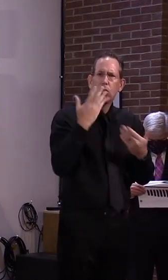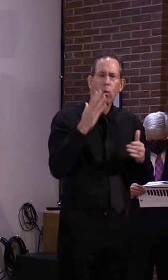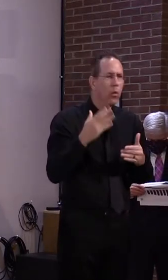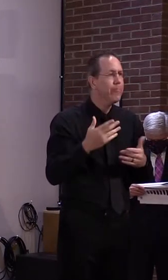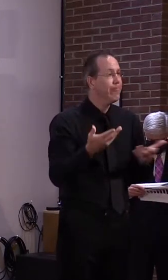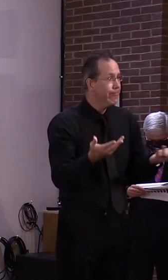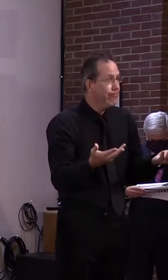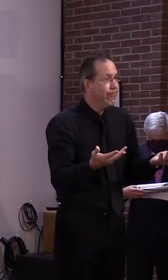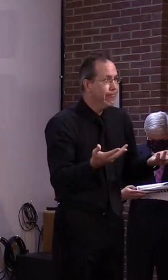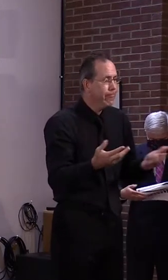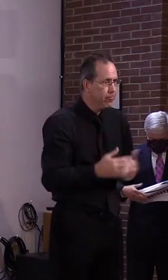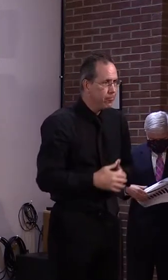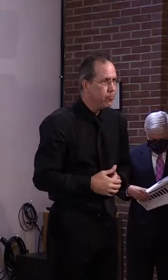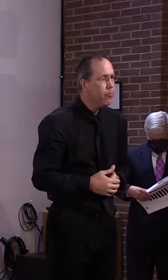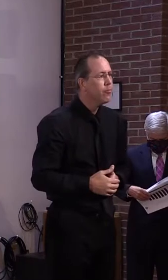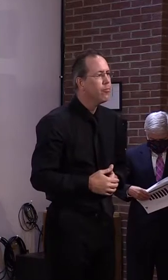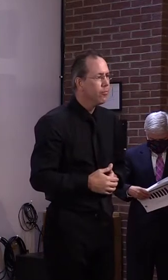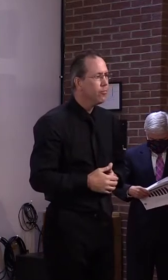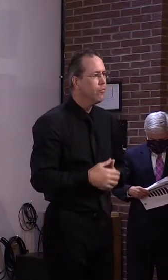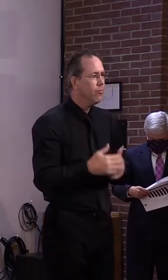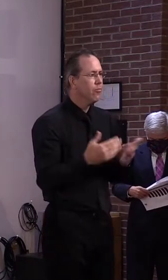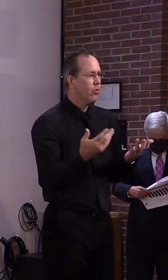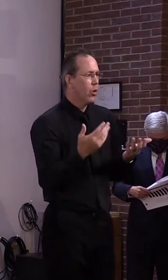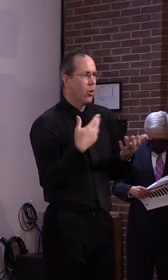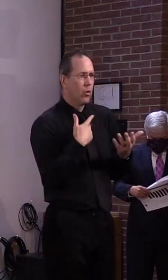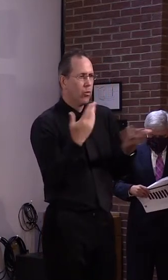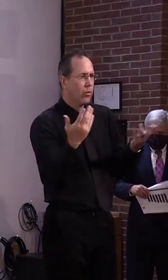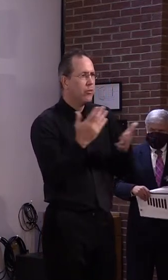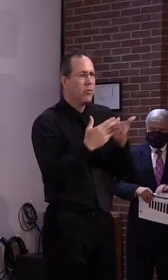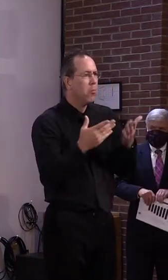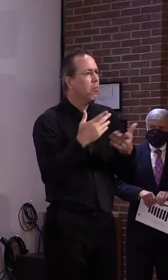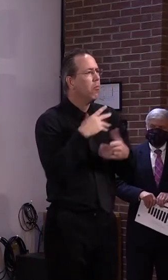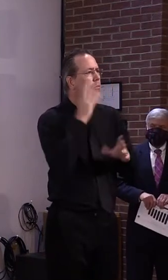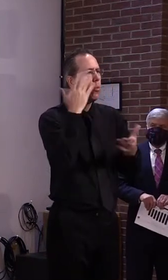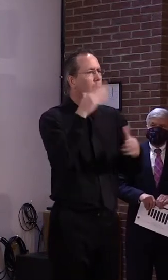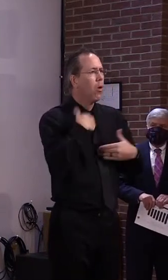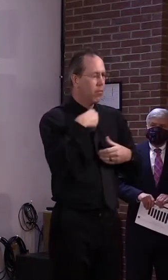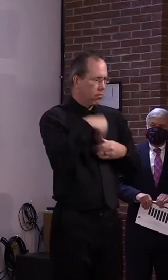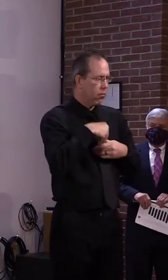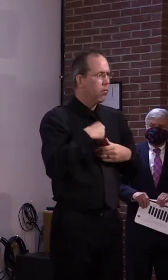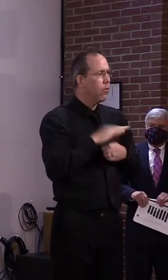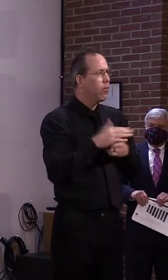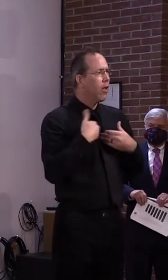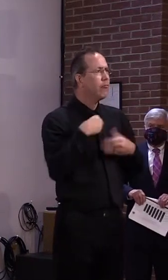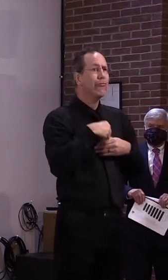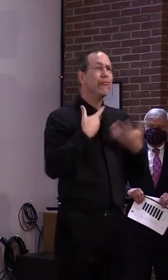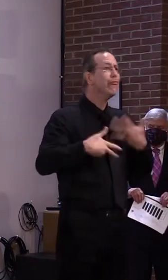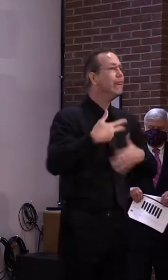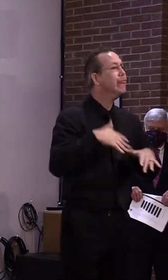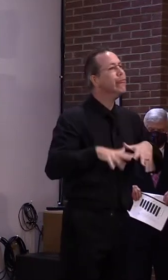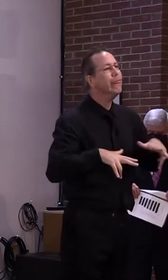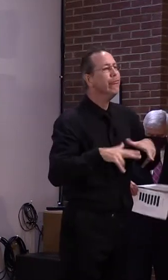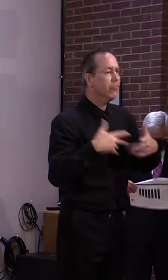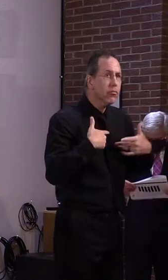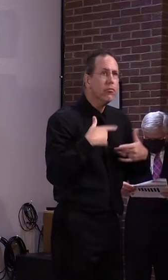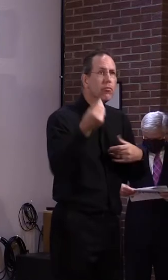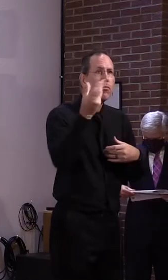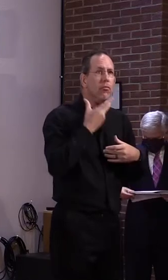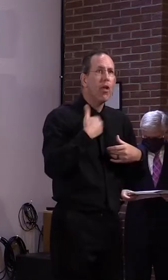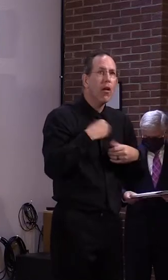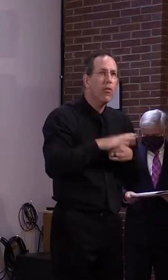So they're asymptomatic people. Isolation, contact tracing, quarantining is being